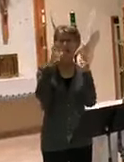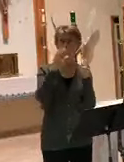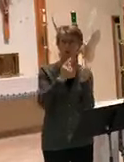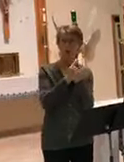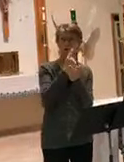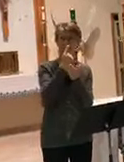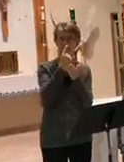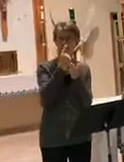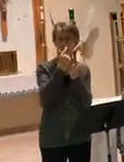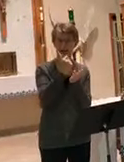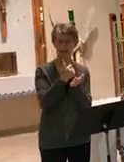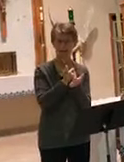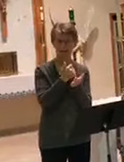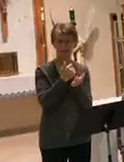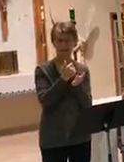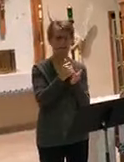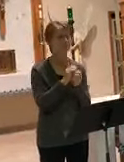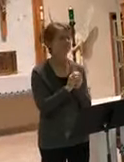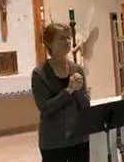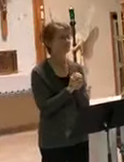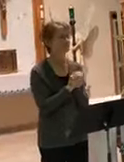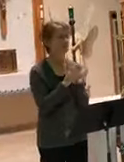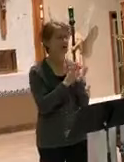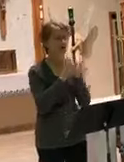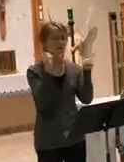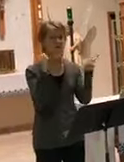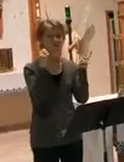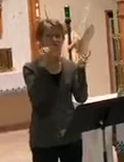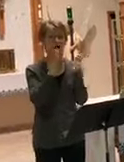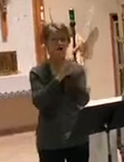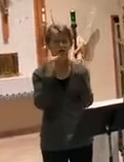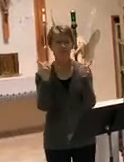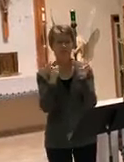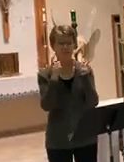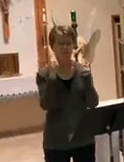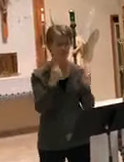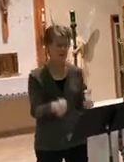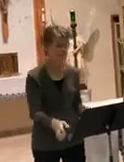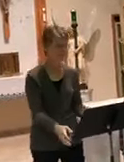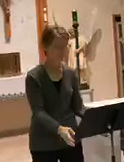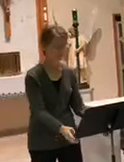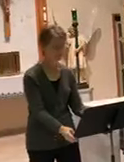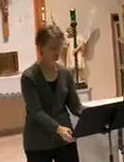Amen. Alleluia, alleluia. Alleluia,